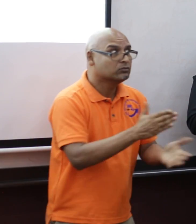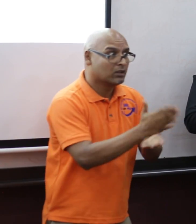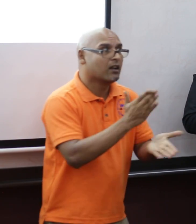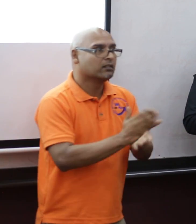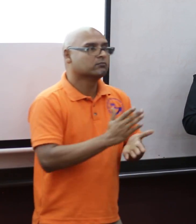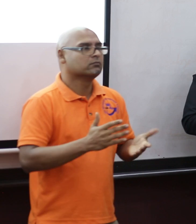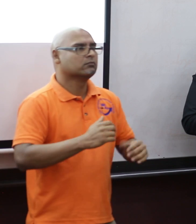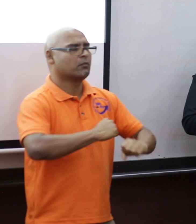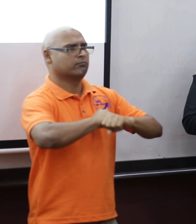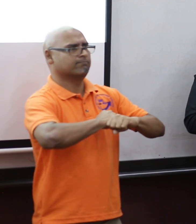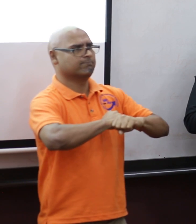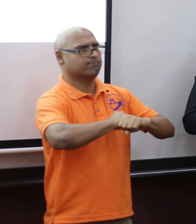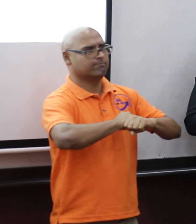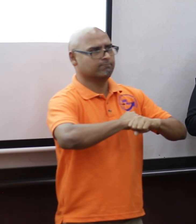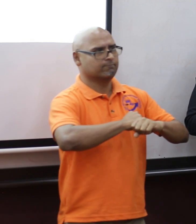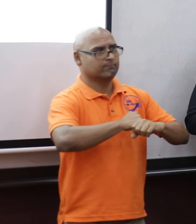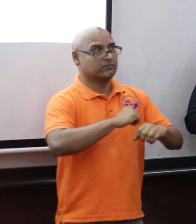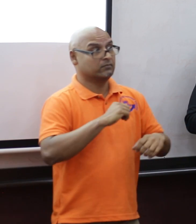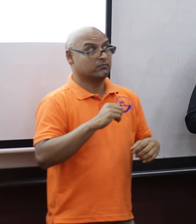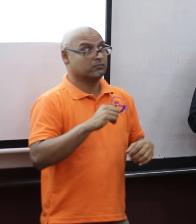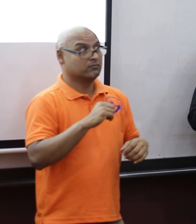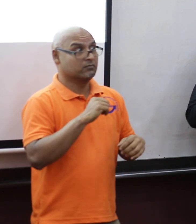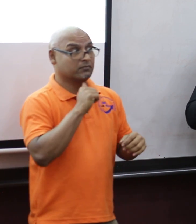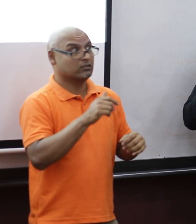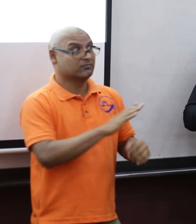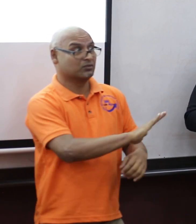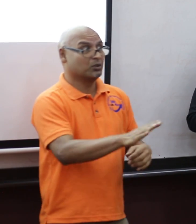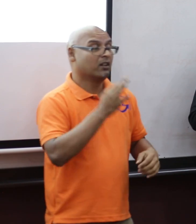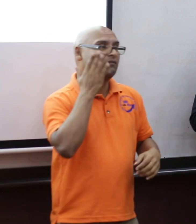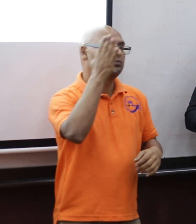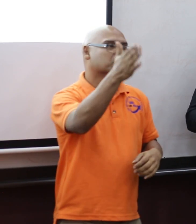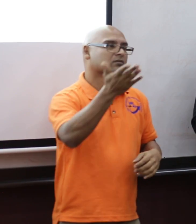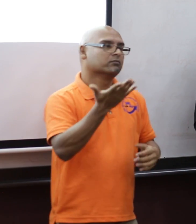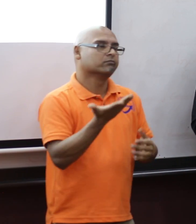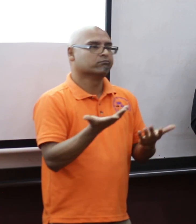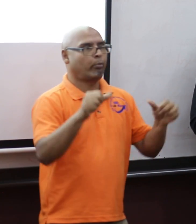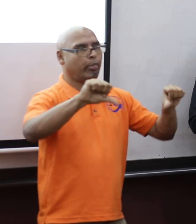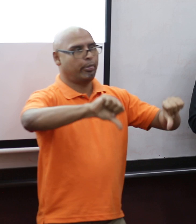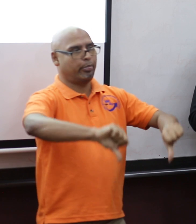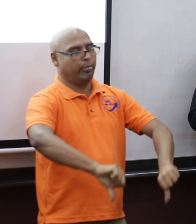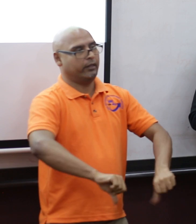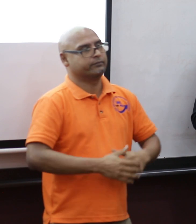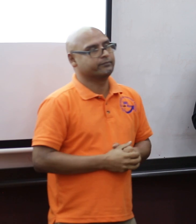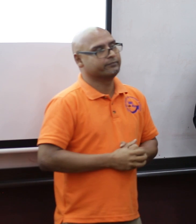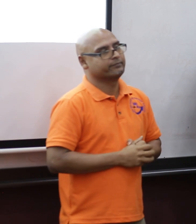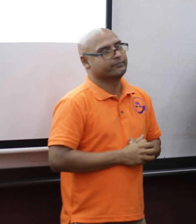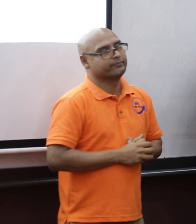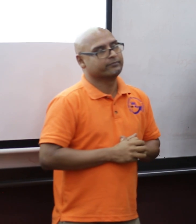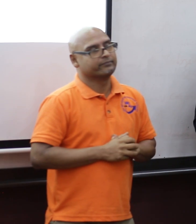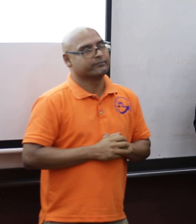If we don't do that, they have no future. That is basic, that is ground level. Now a lot of people say,